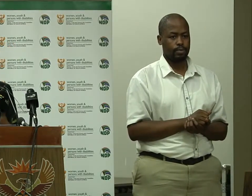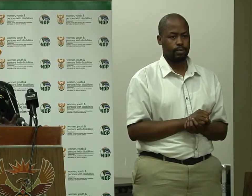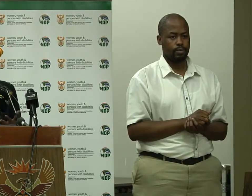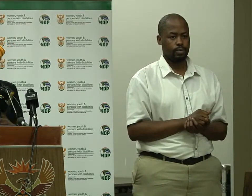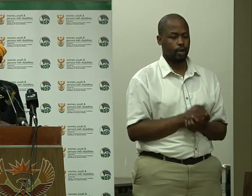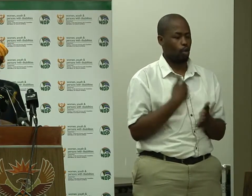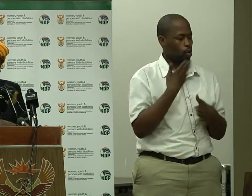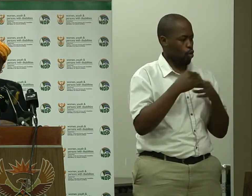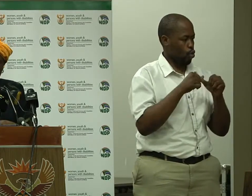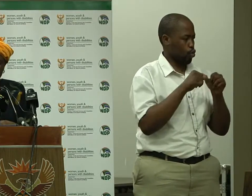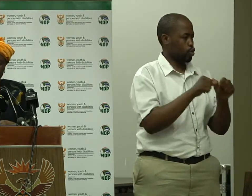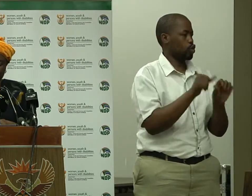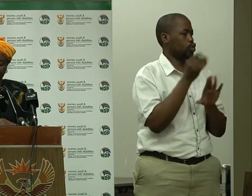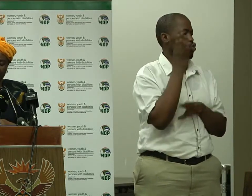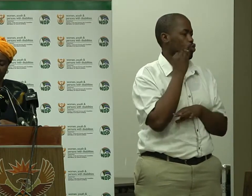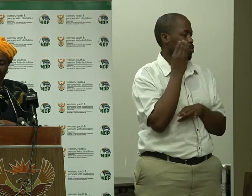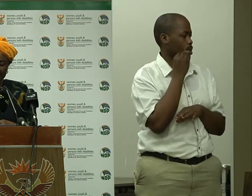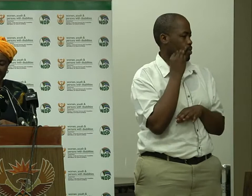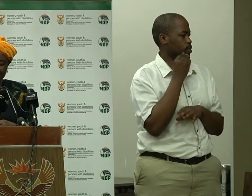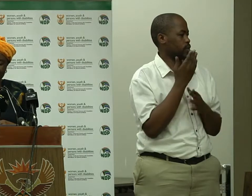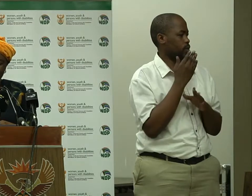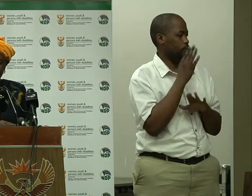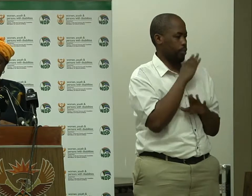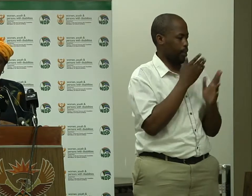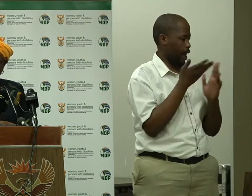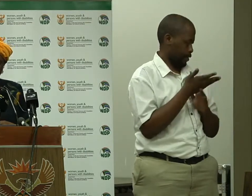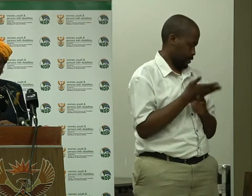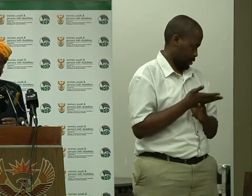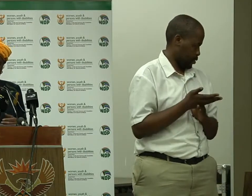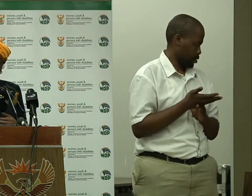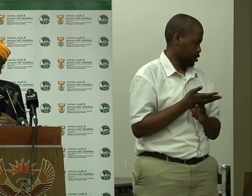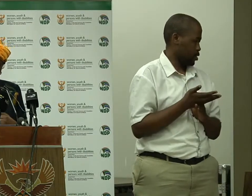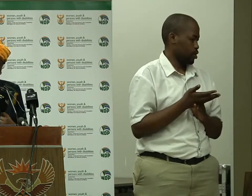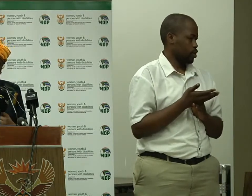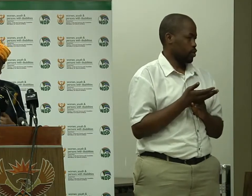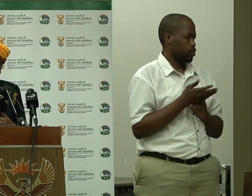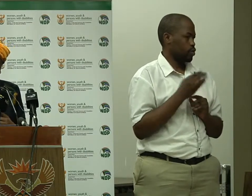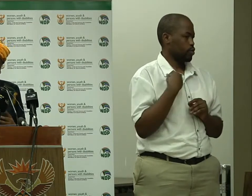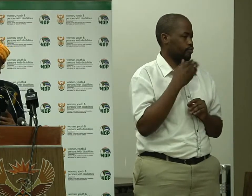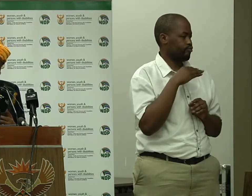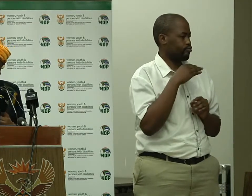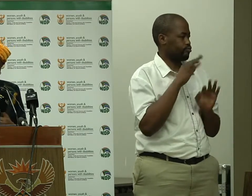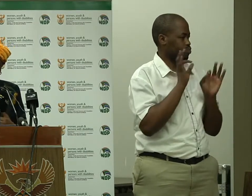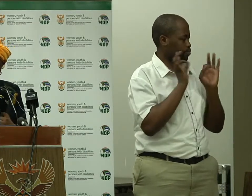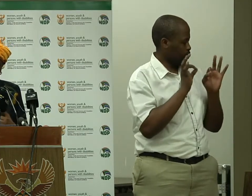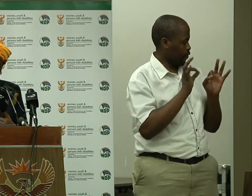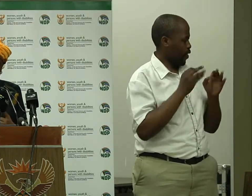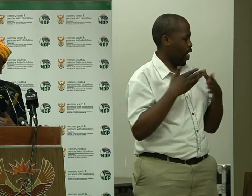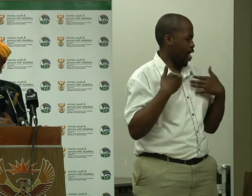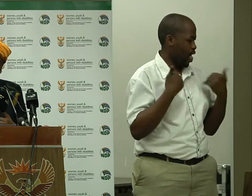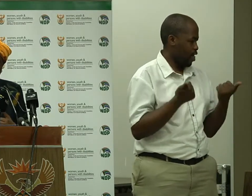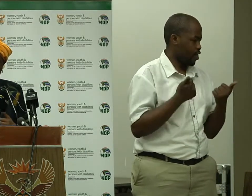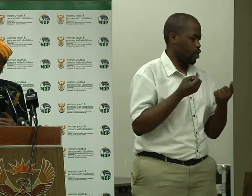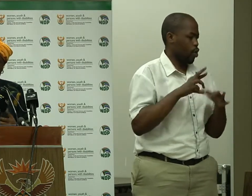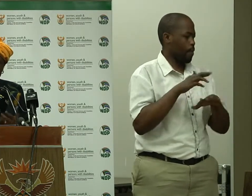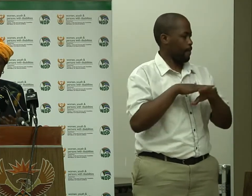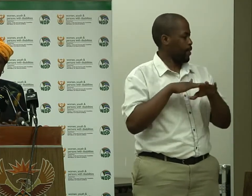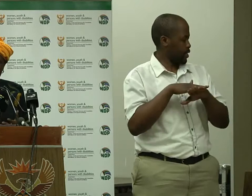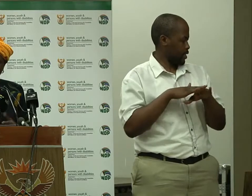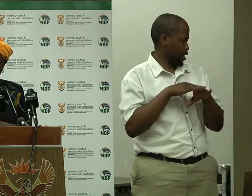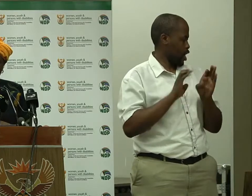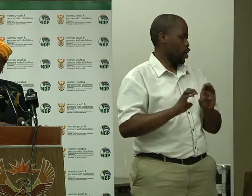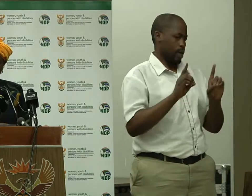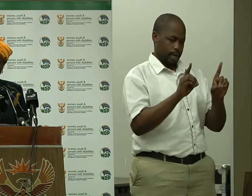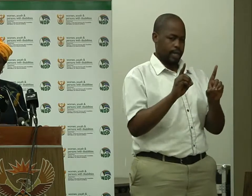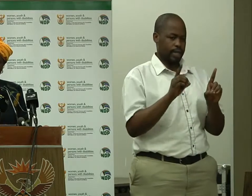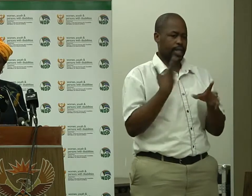who continue to experience lack of access to adequate health and basic education and are at